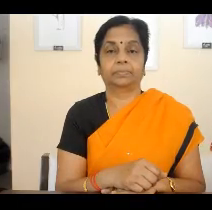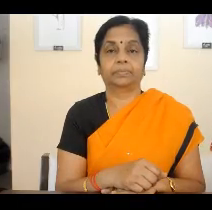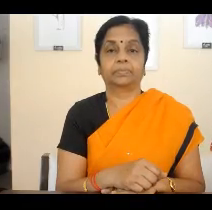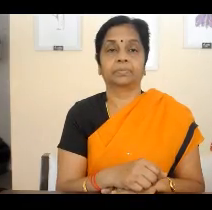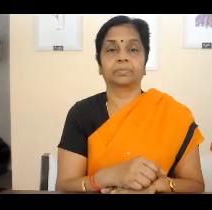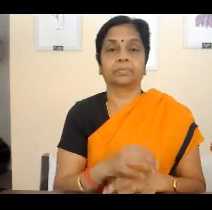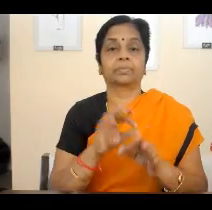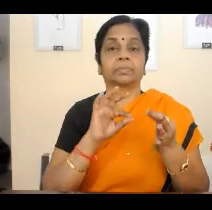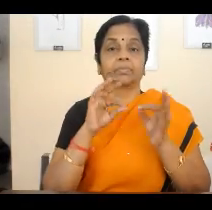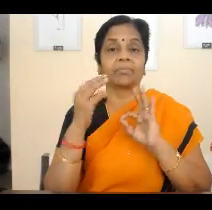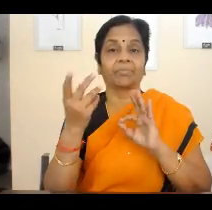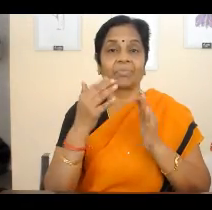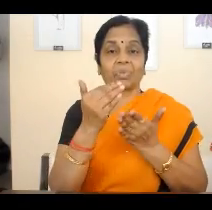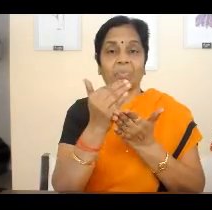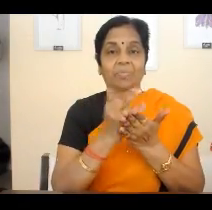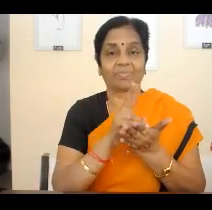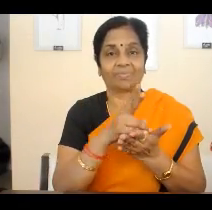Culture and recreation.